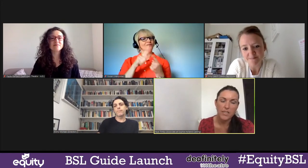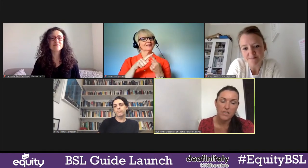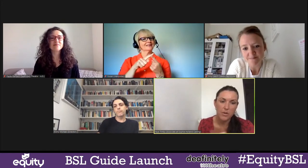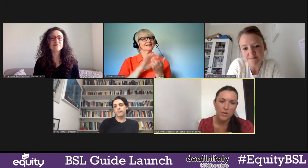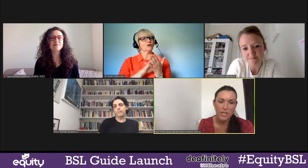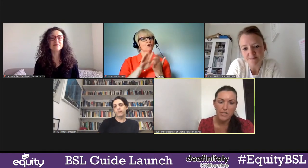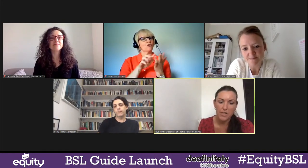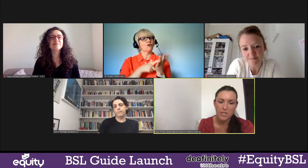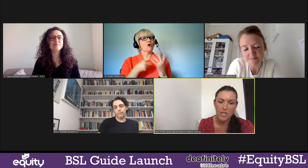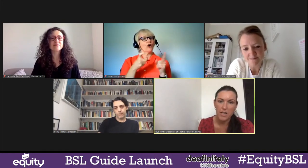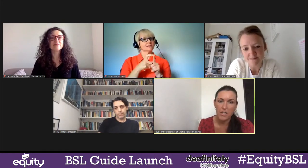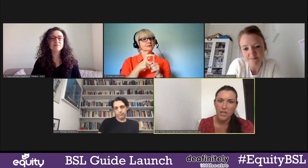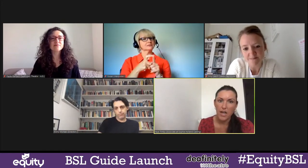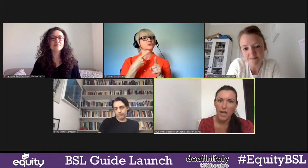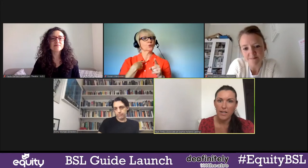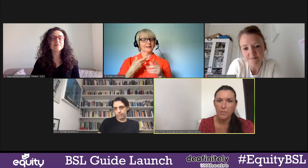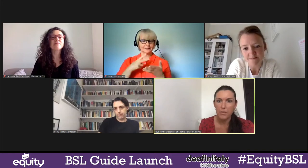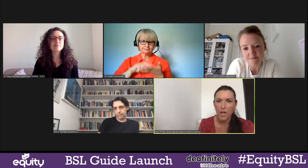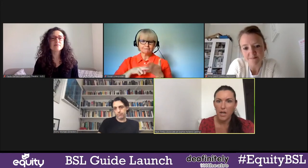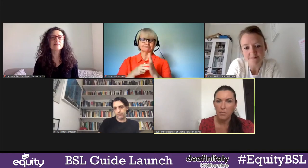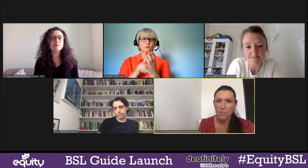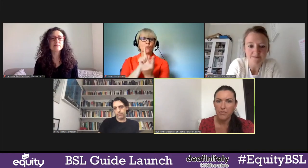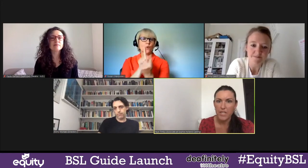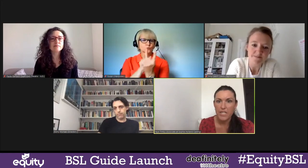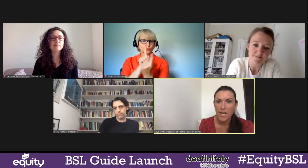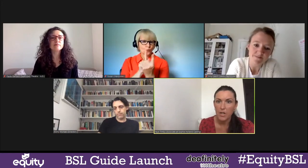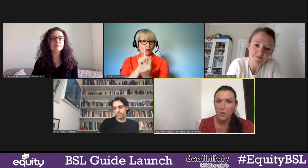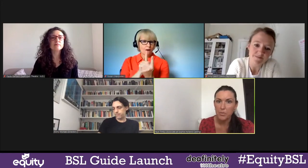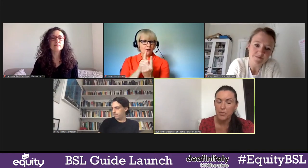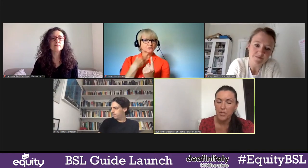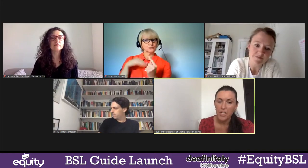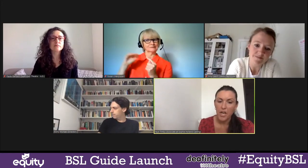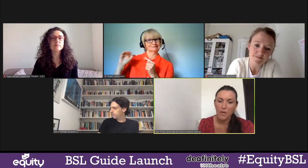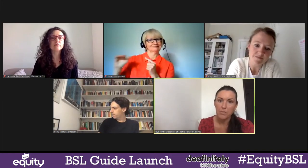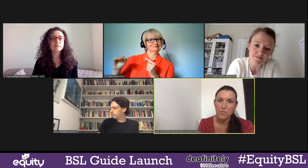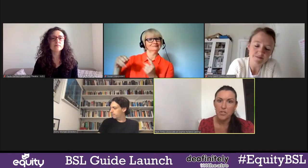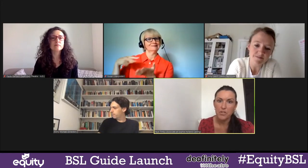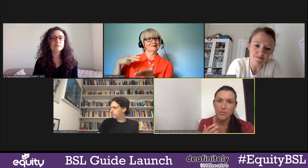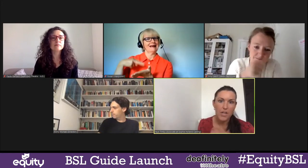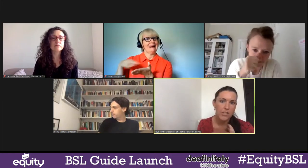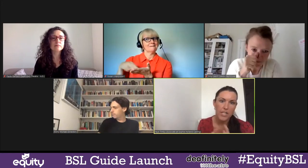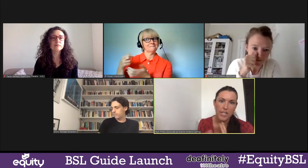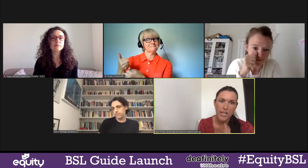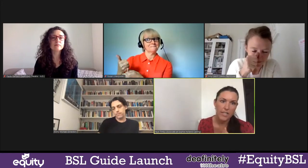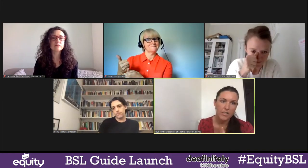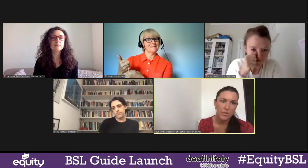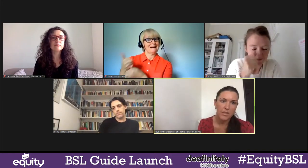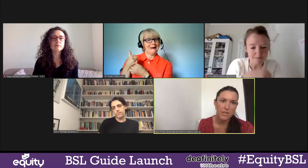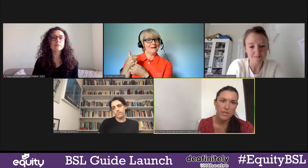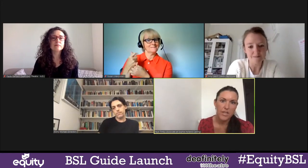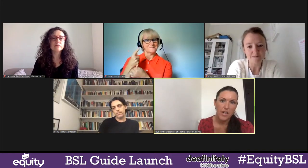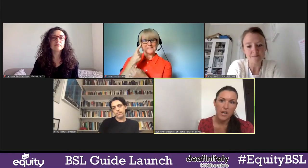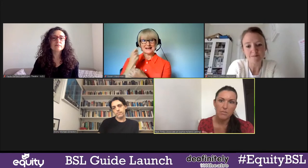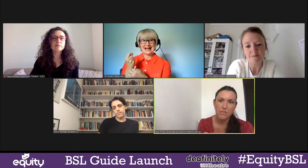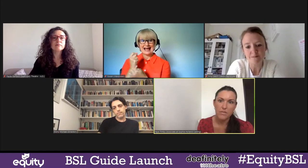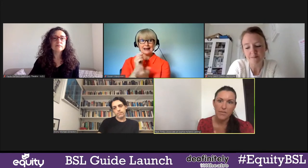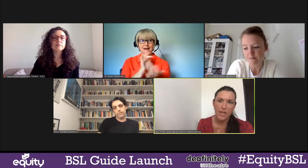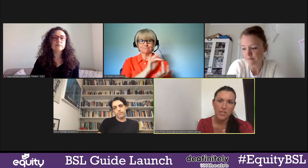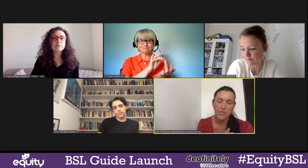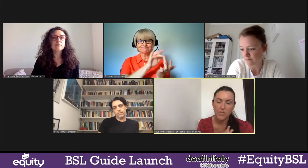So I reached out to Alim for his help to virtually connect with deaf actors from